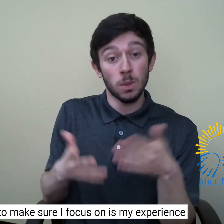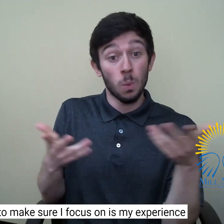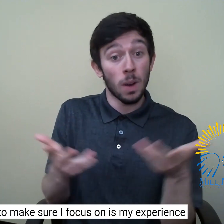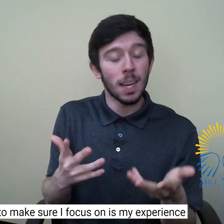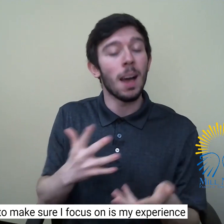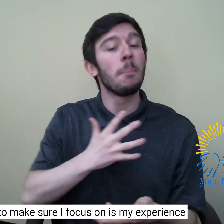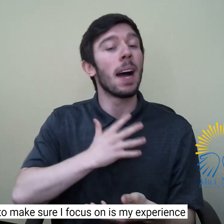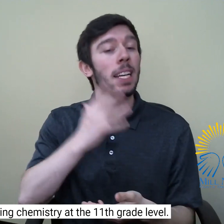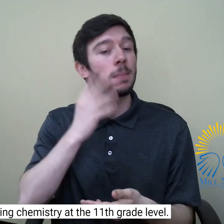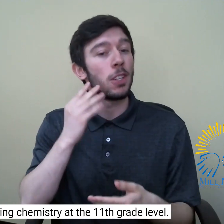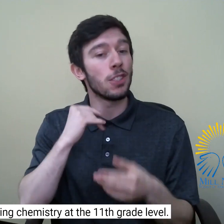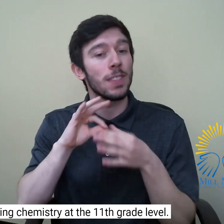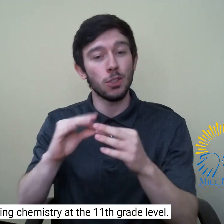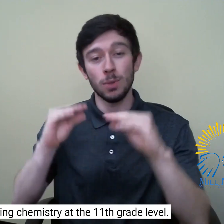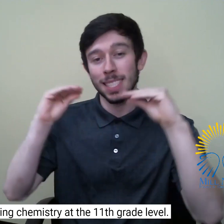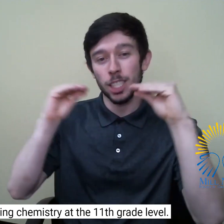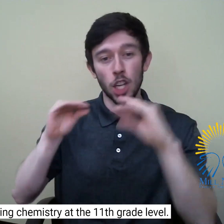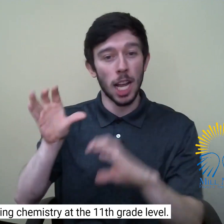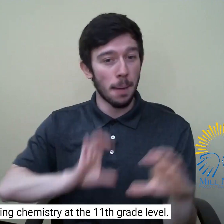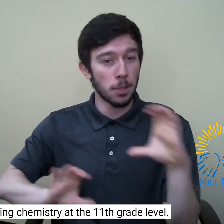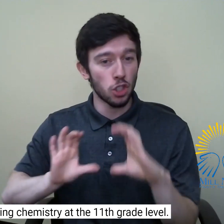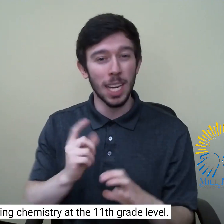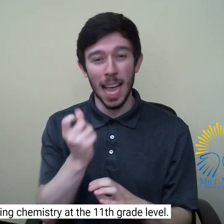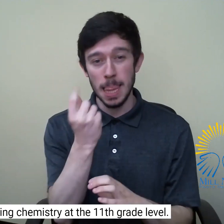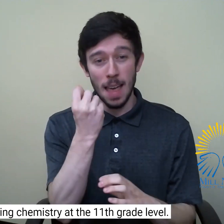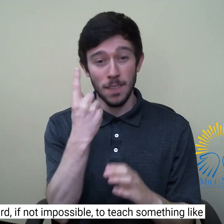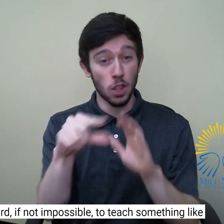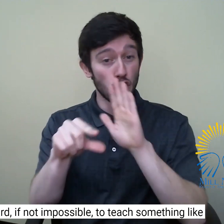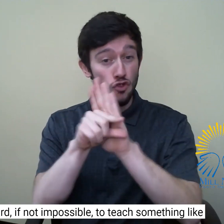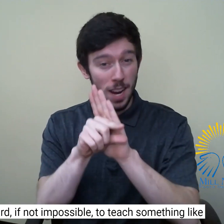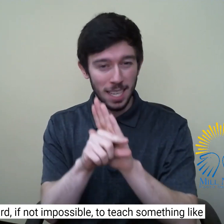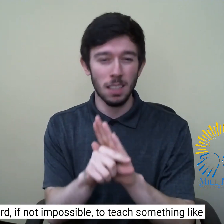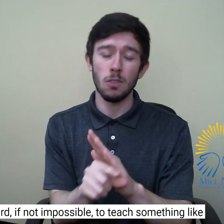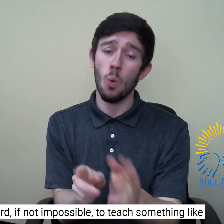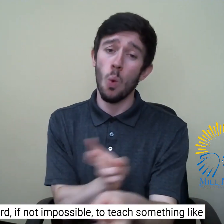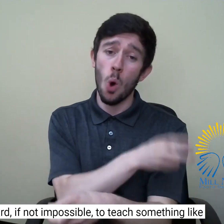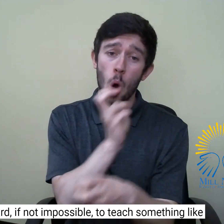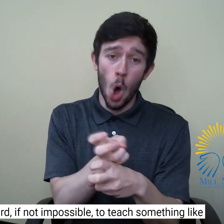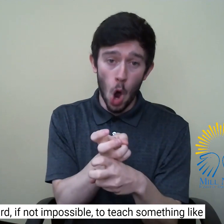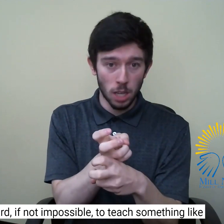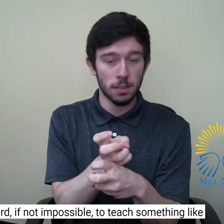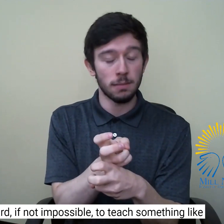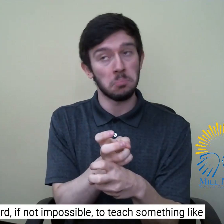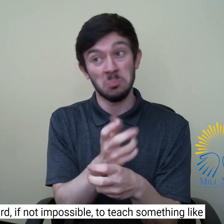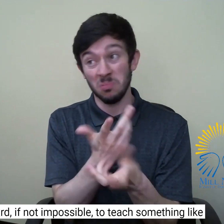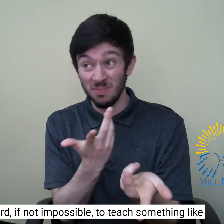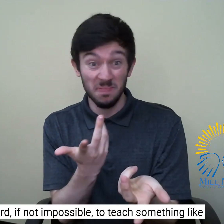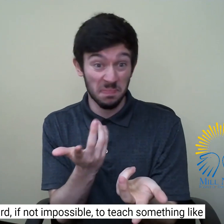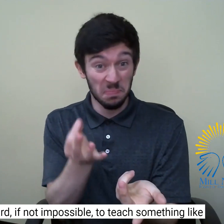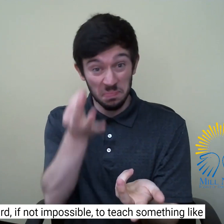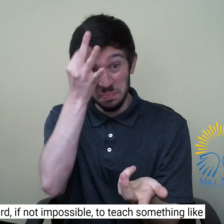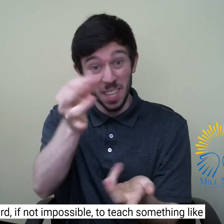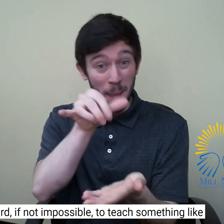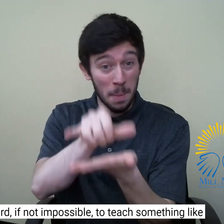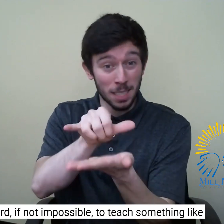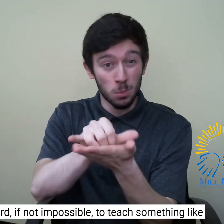my experience in teaching chemistry at the 11th grade level. It's very, very hard if not impossible, to teach something